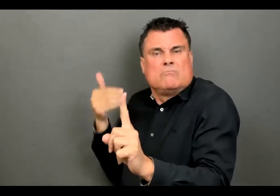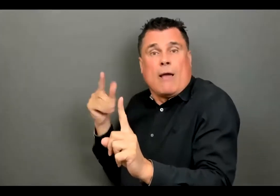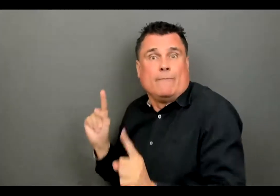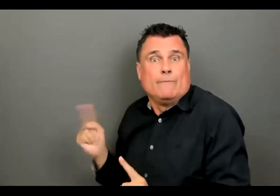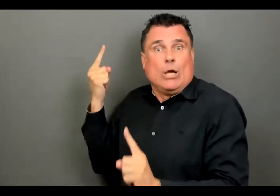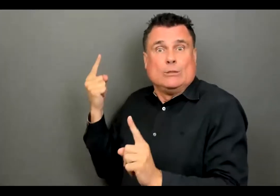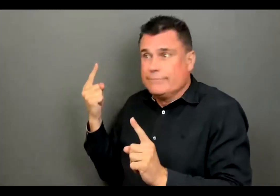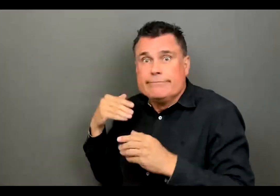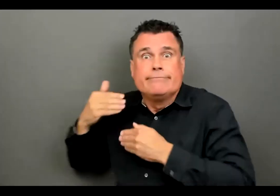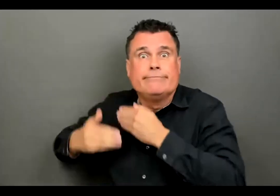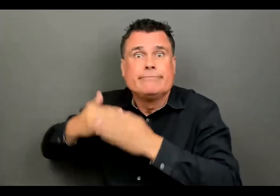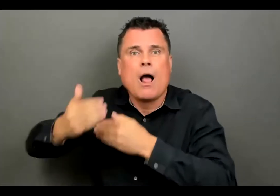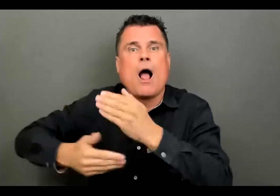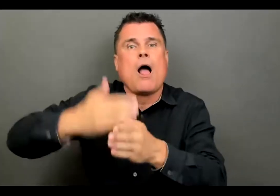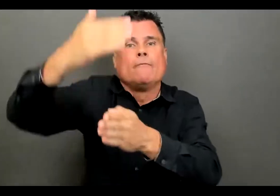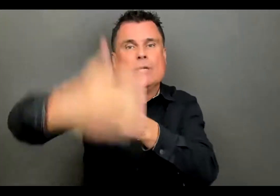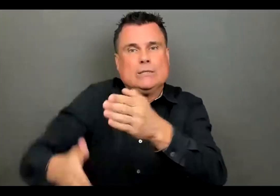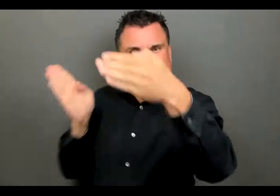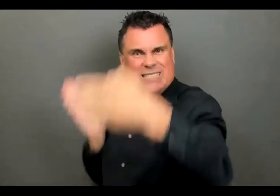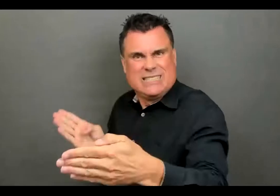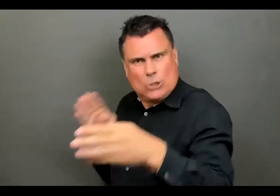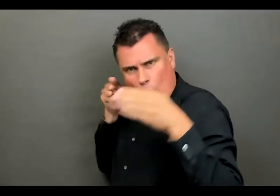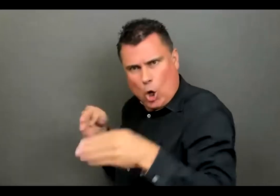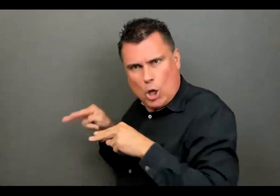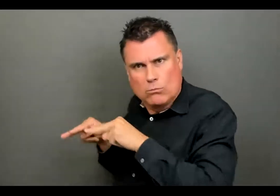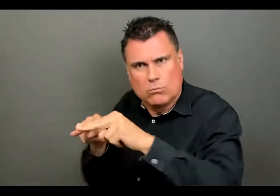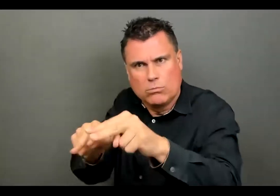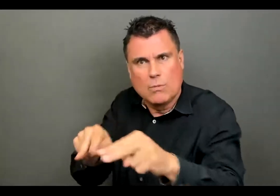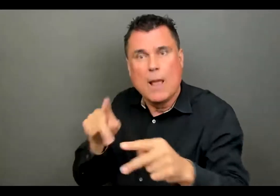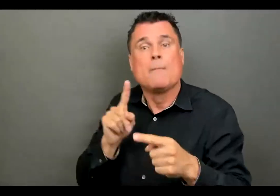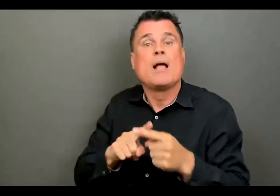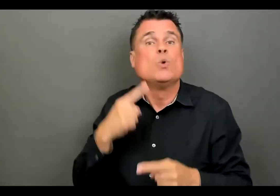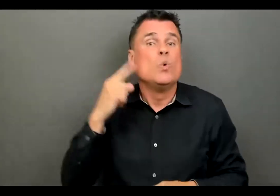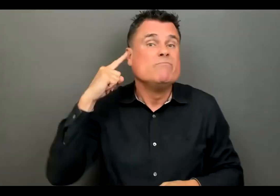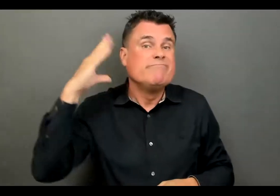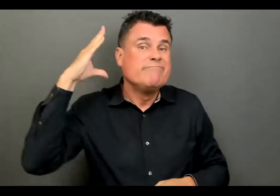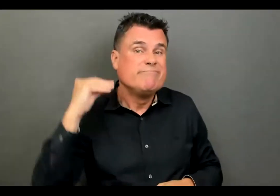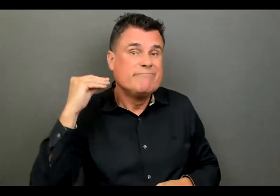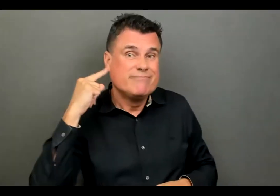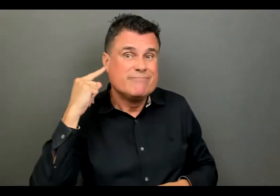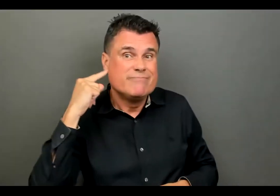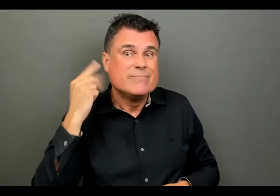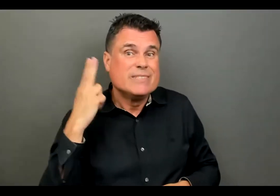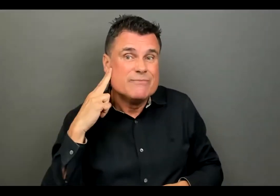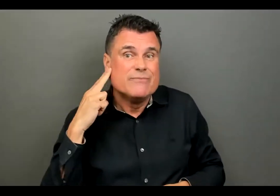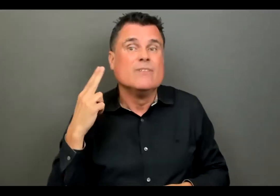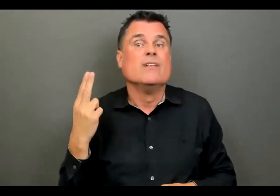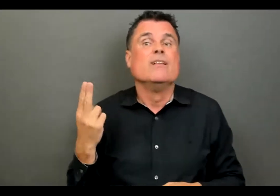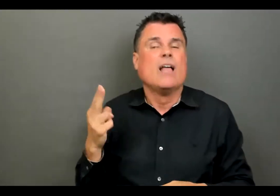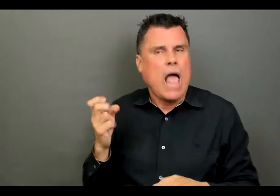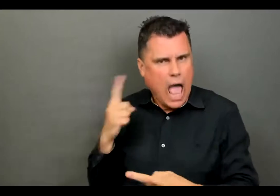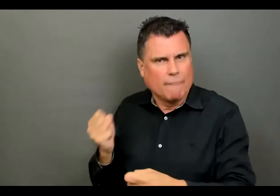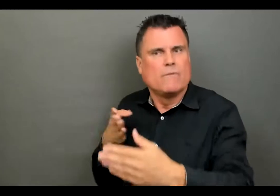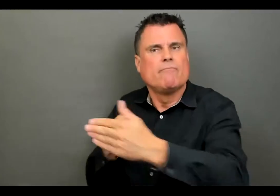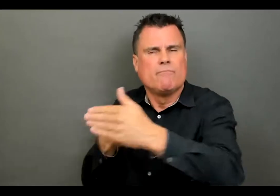with service providers like health professionals or mobile money agents. And because not everyone can use sign language and many mobile